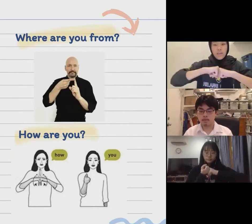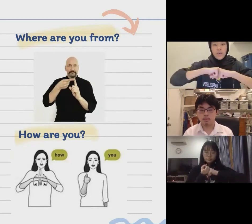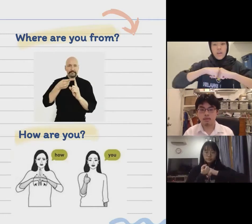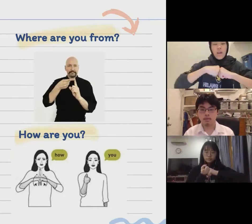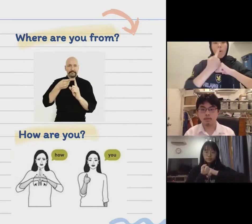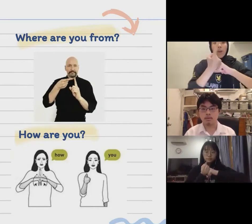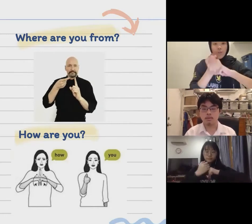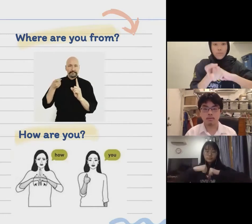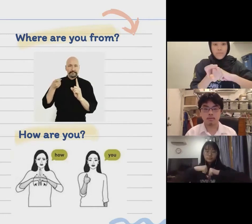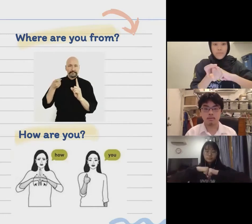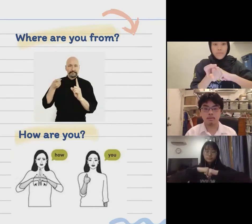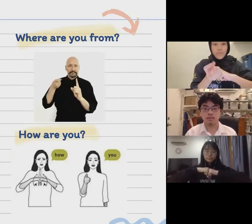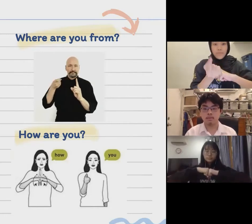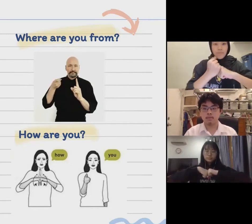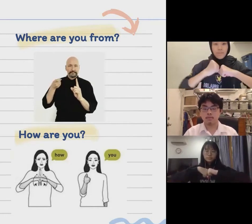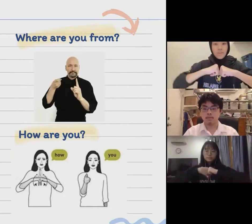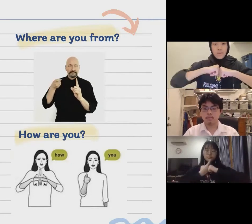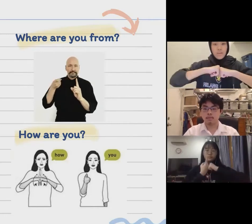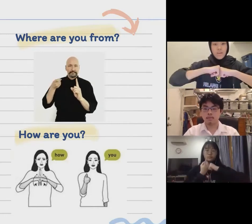How are you?